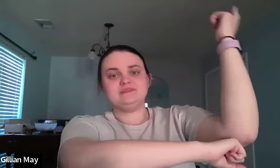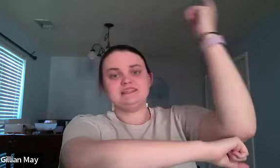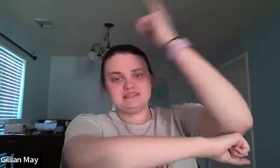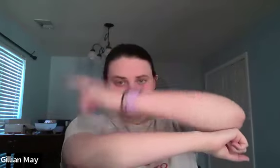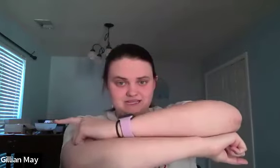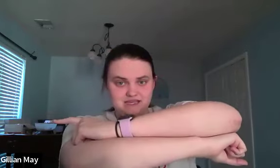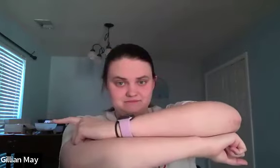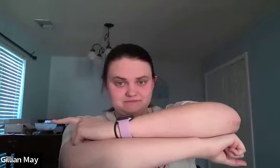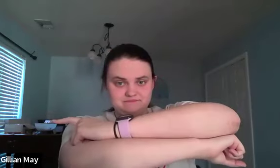Day.